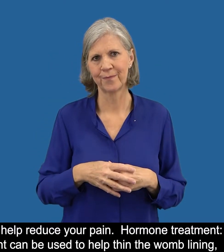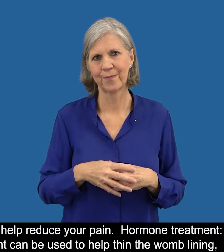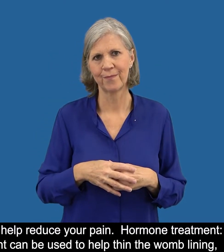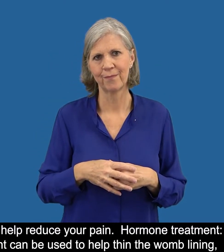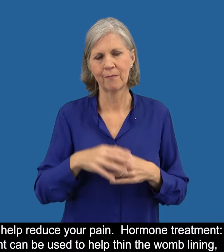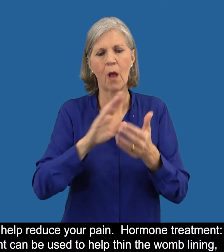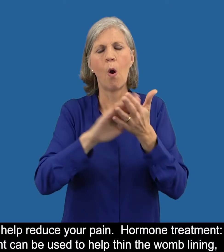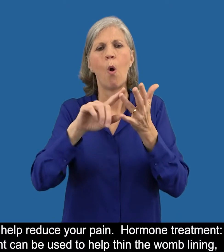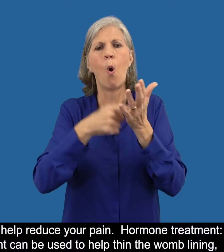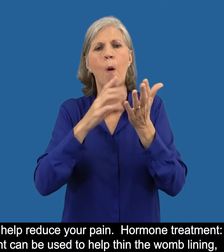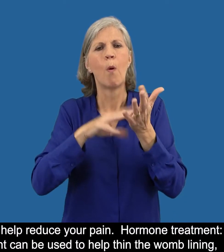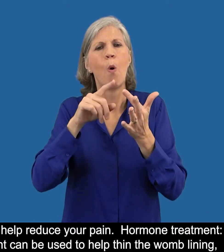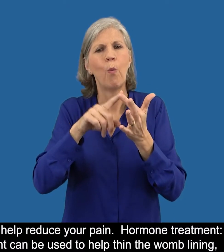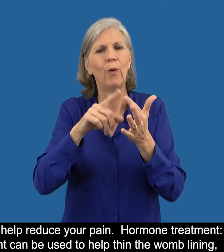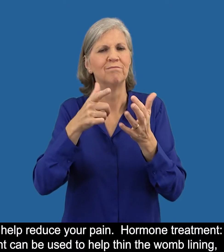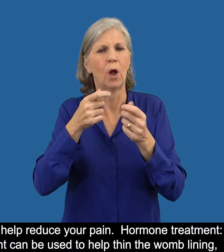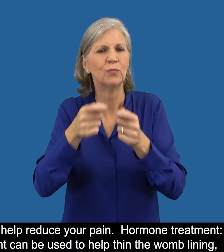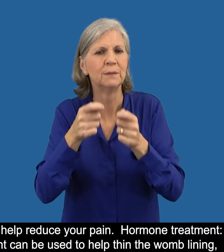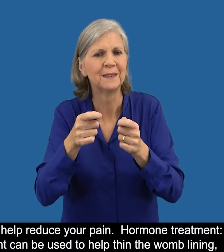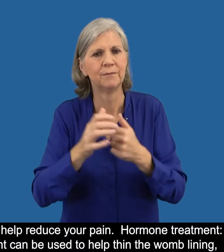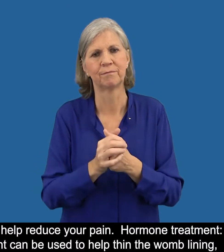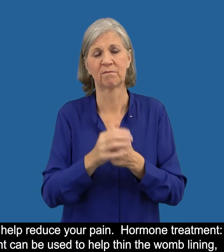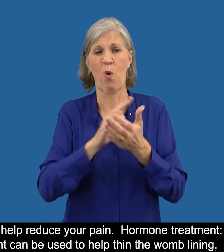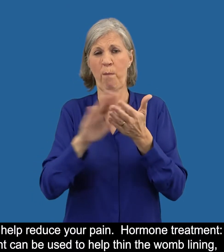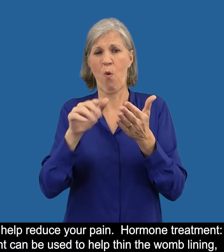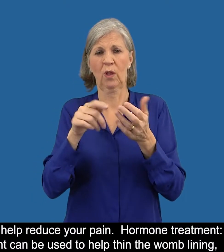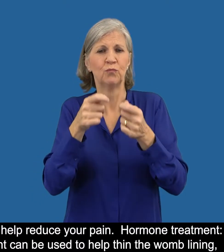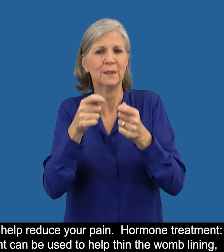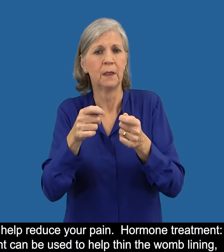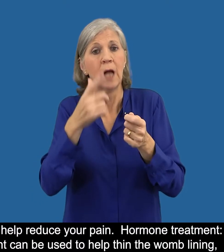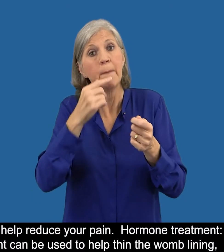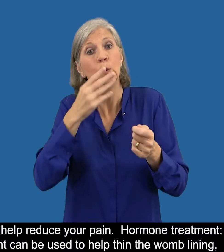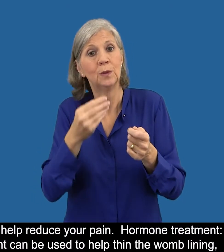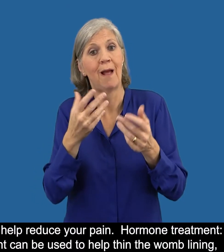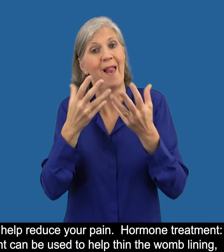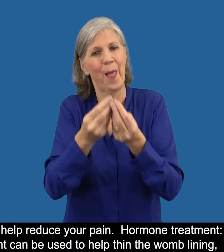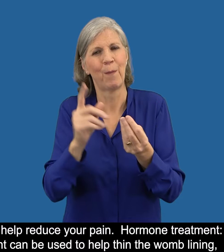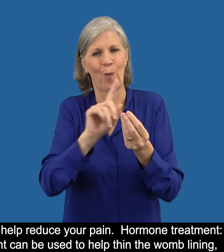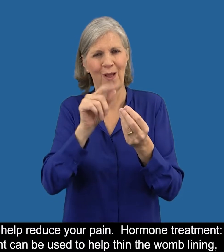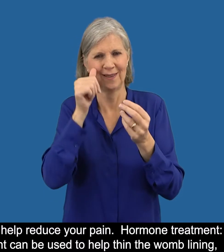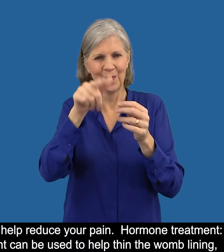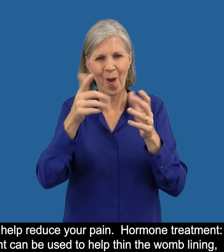Hormone treatment. Hormone treatment can be used to help thin the womb lining,